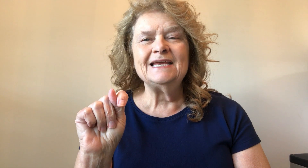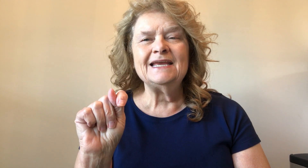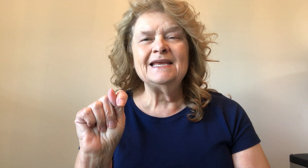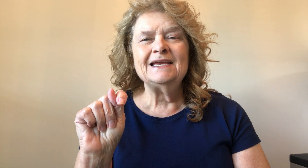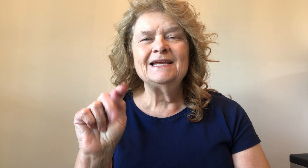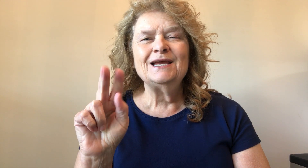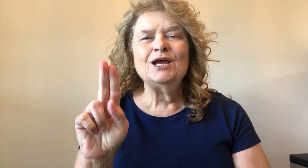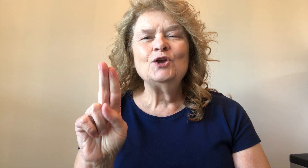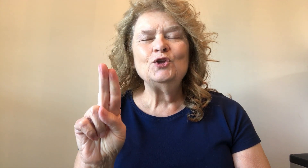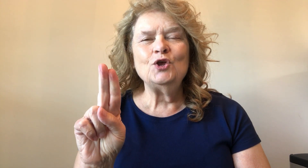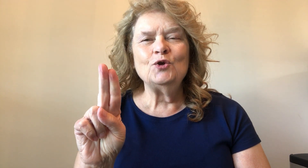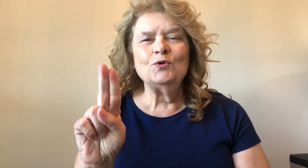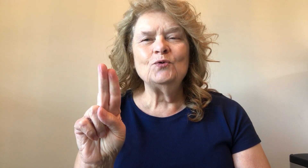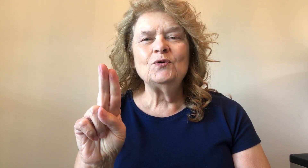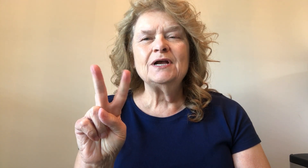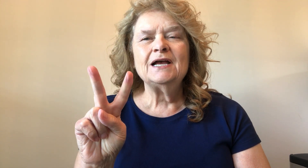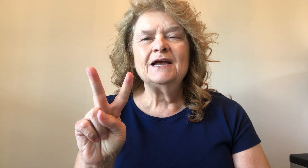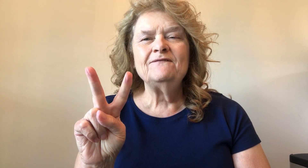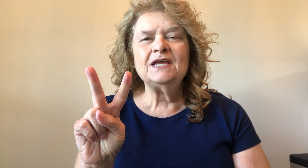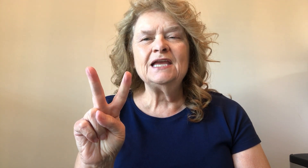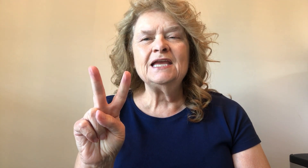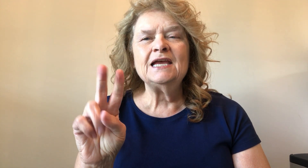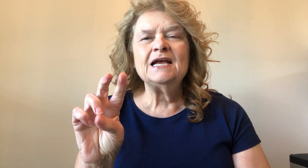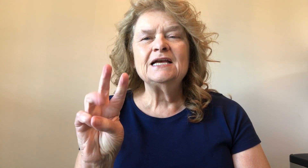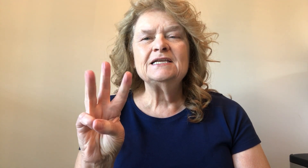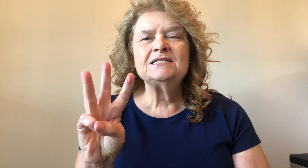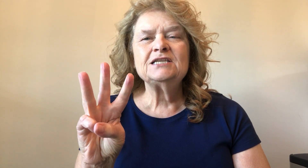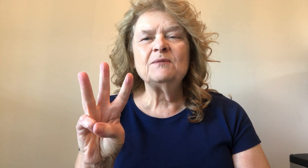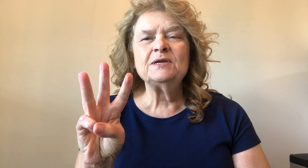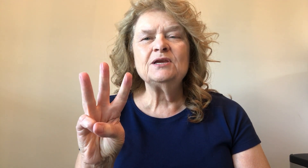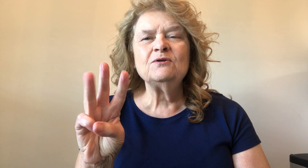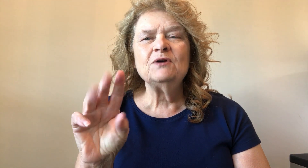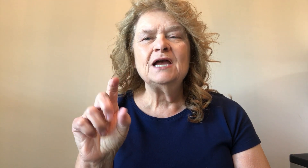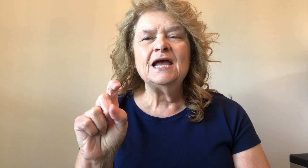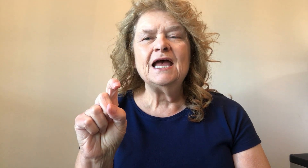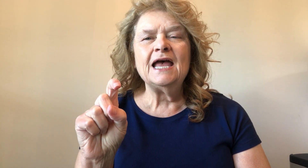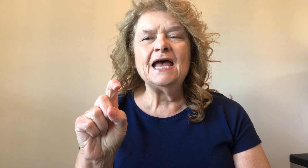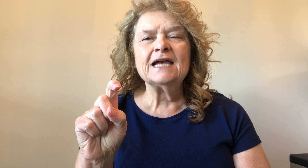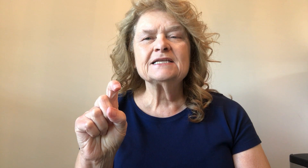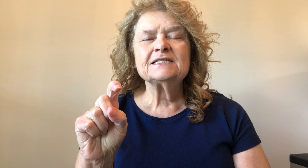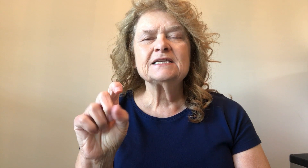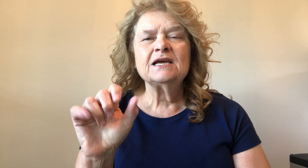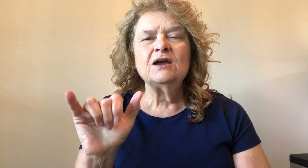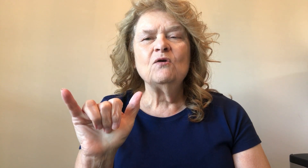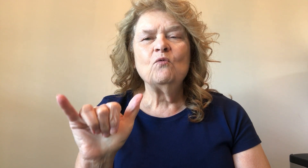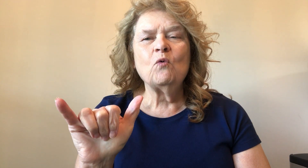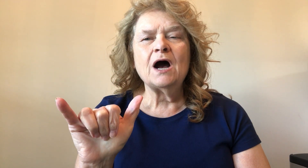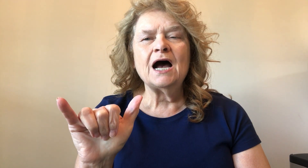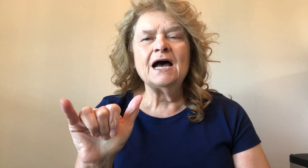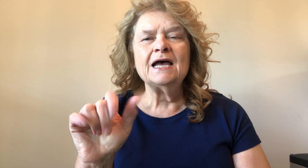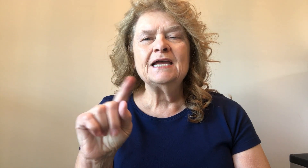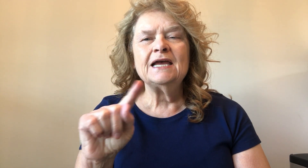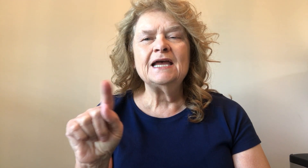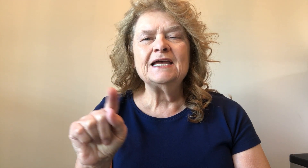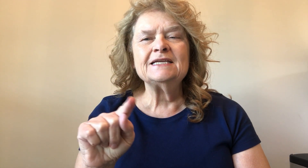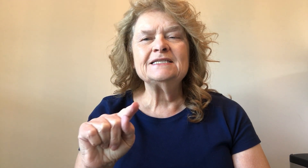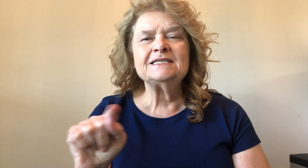T, U, V, W, X, Y, and